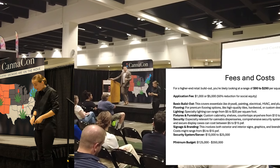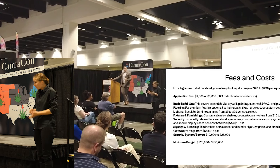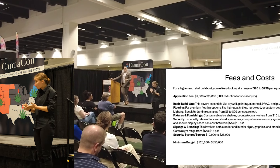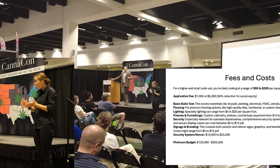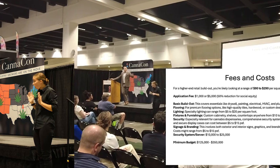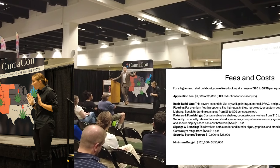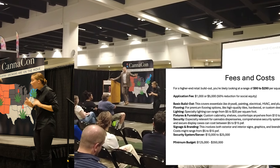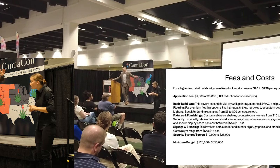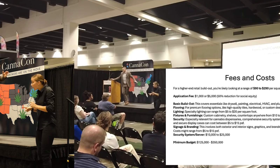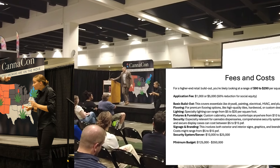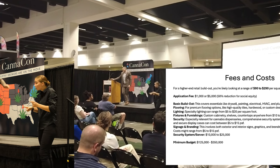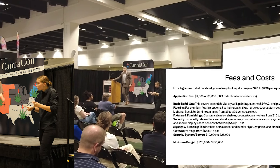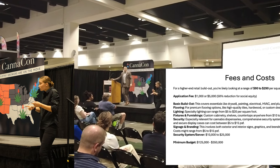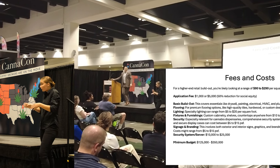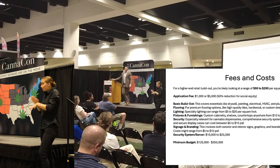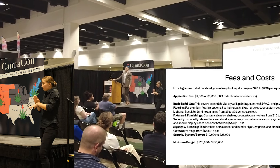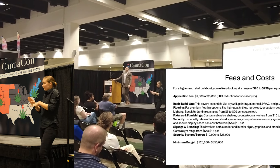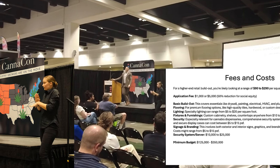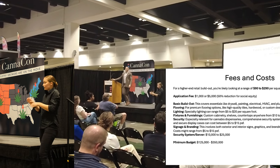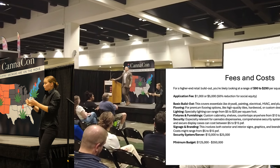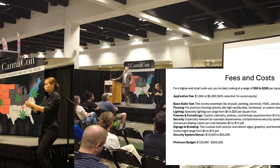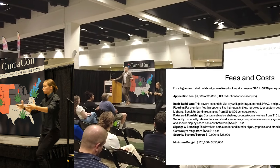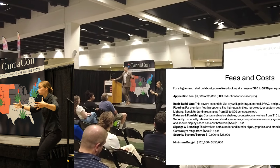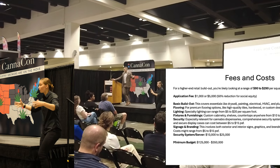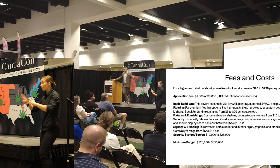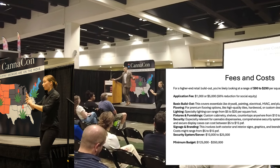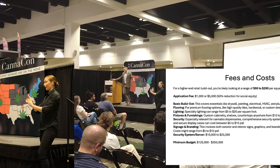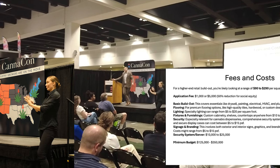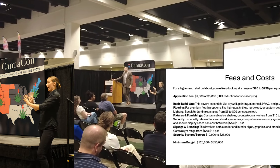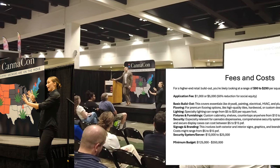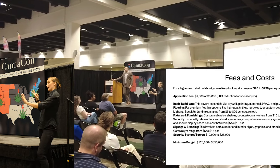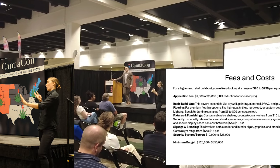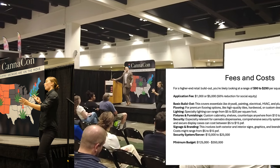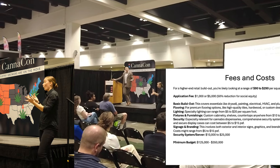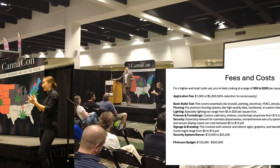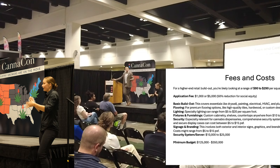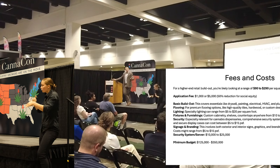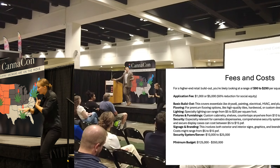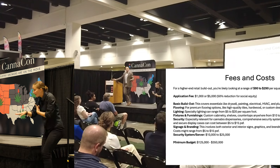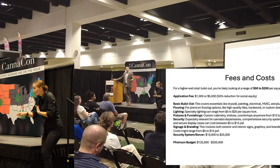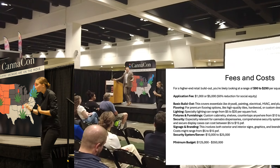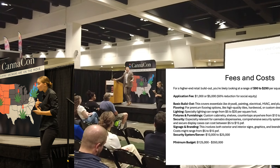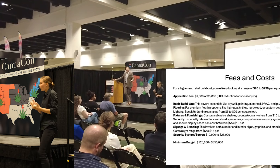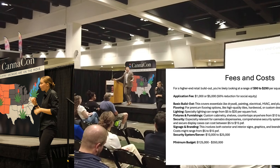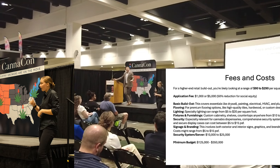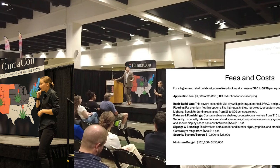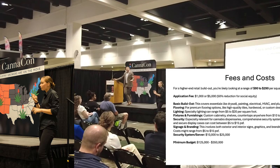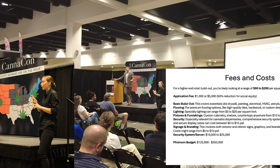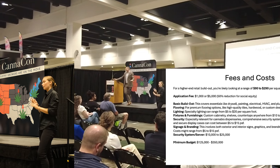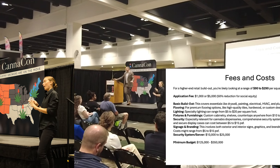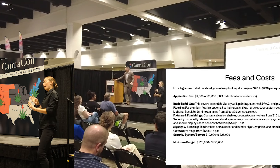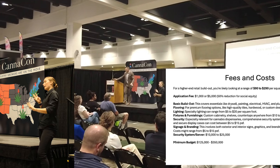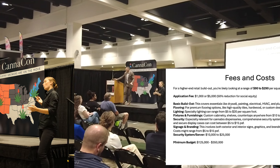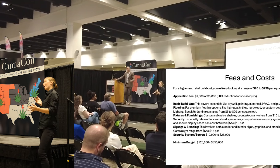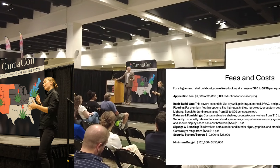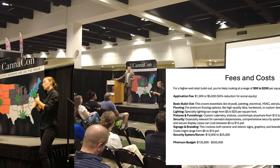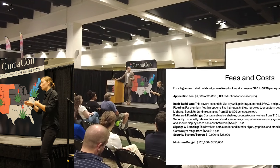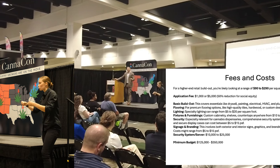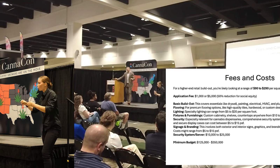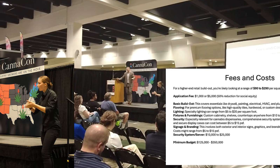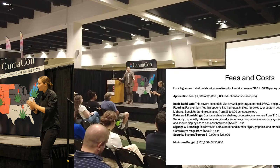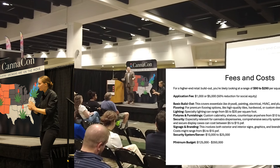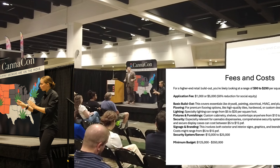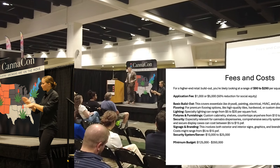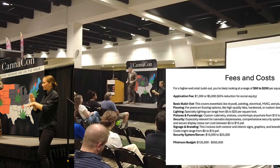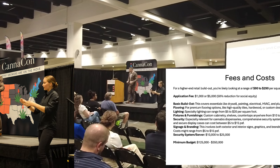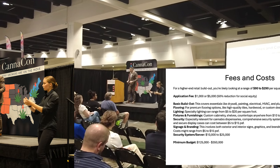lineups going out the door. Lineups, that's a great thing to have. We want lineups. Like honestly, that's, if we got lineups, we're doing something right, right? Something's going